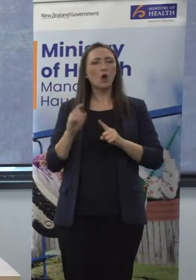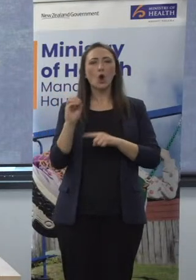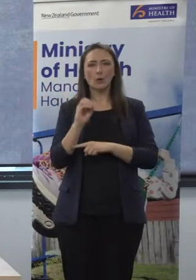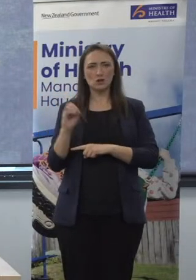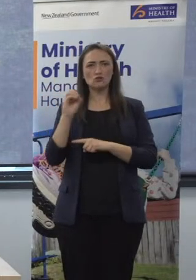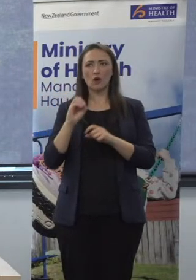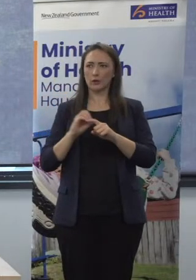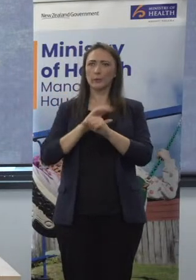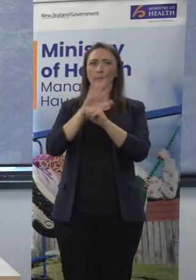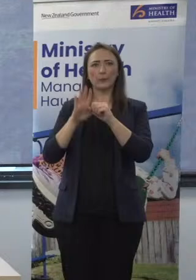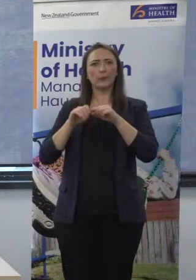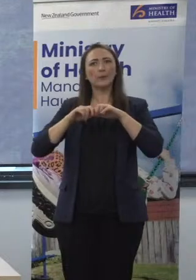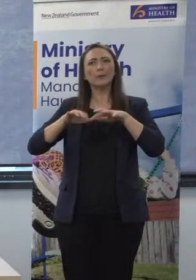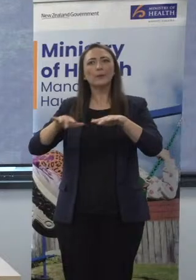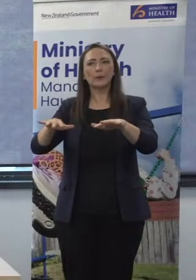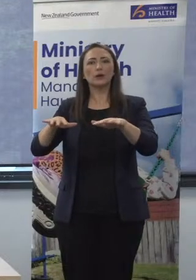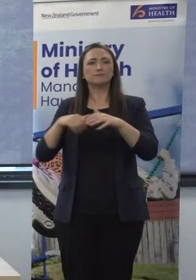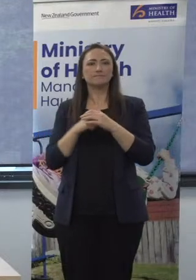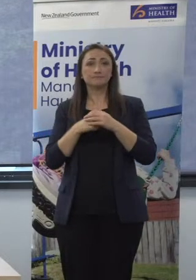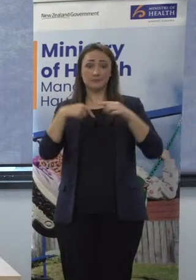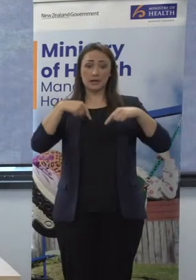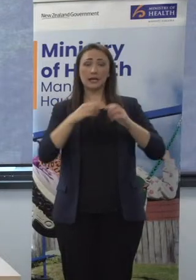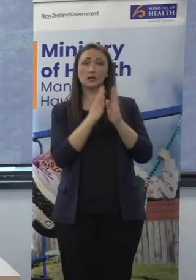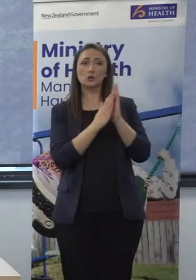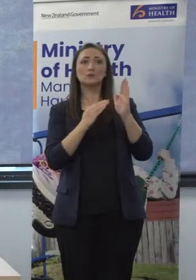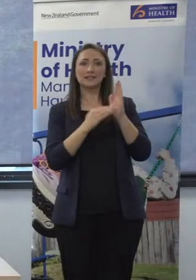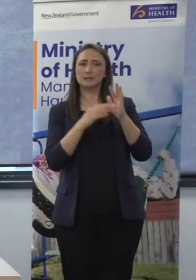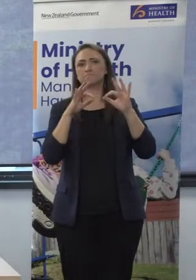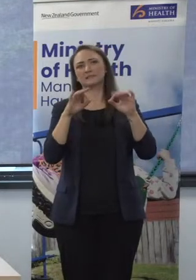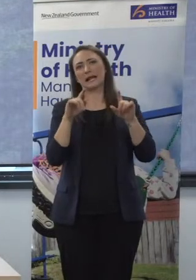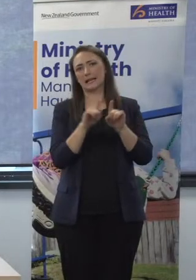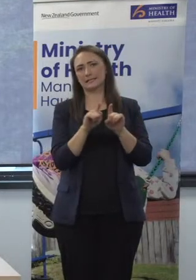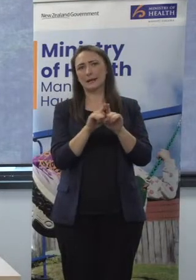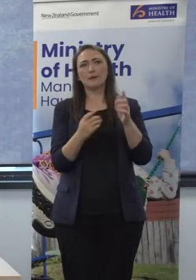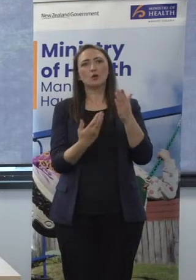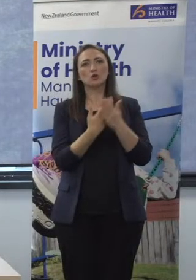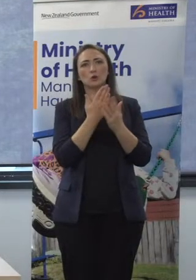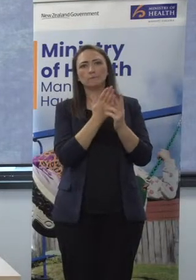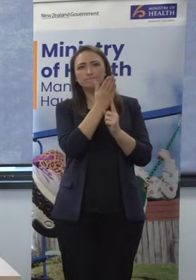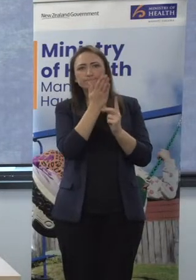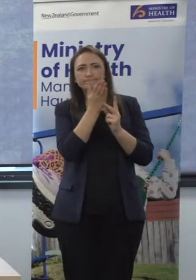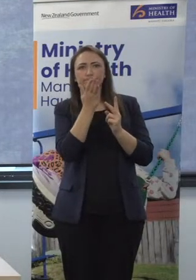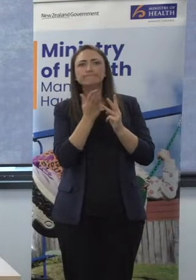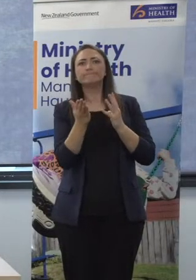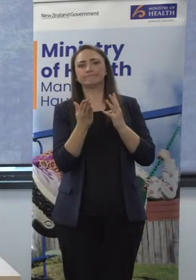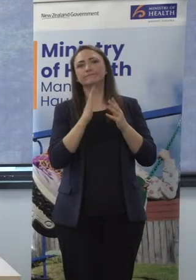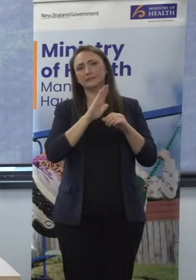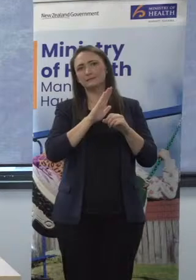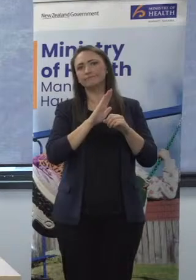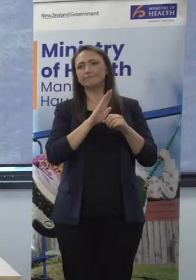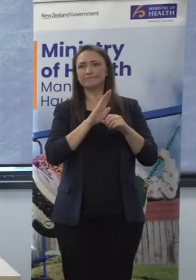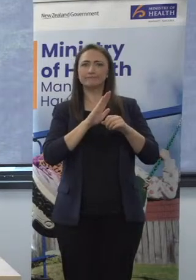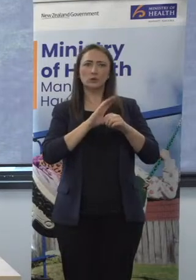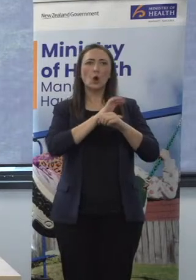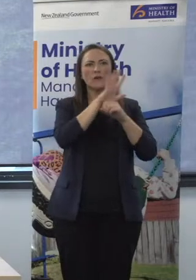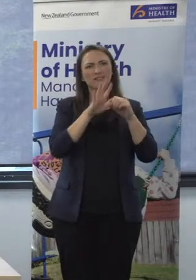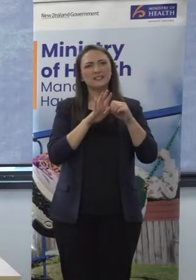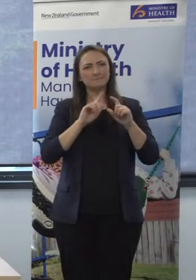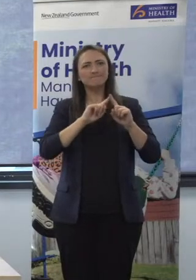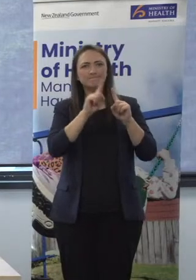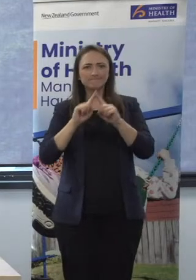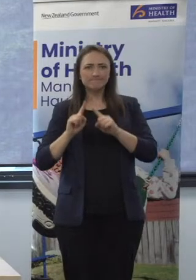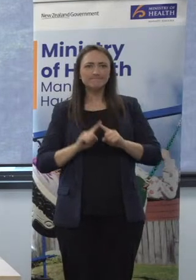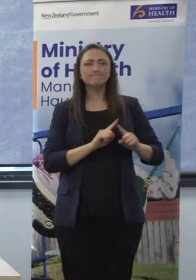New Zealand, of course, has been experiencing exactly the same thing, with additional subvariants being detected here over